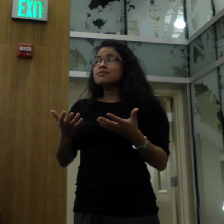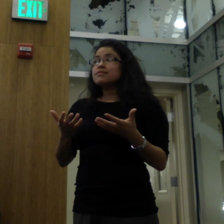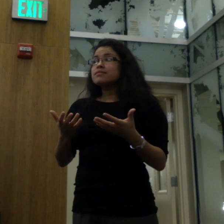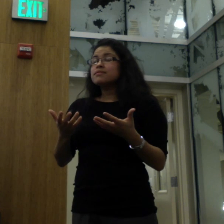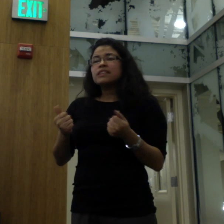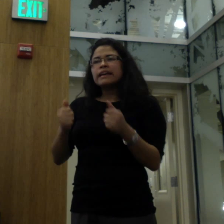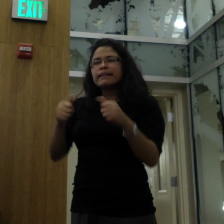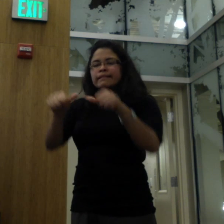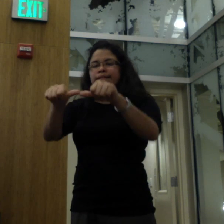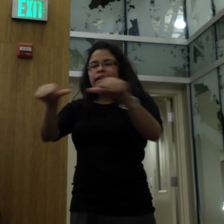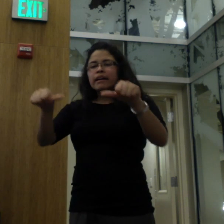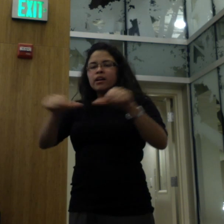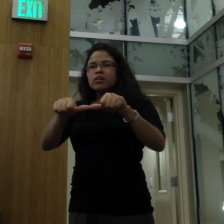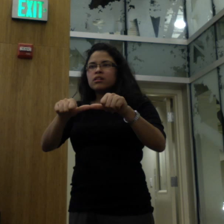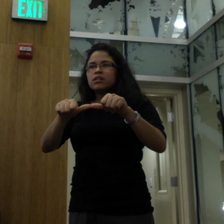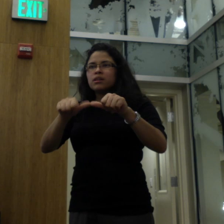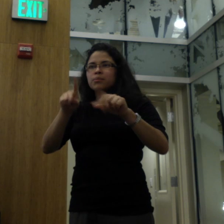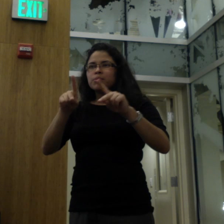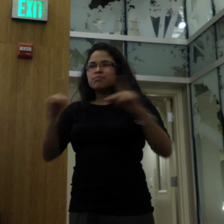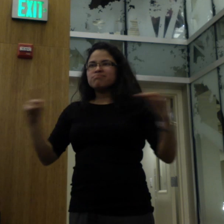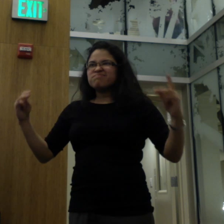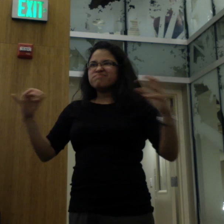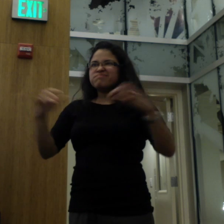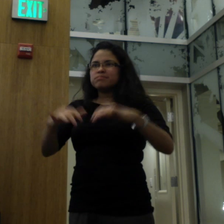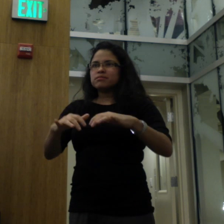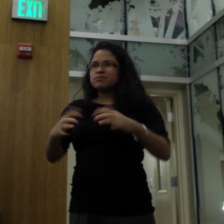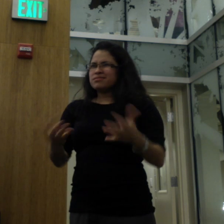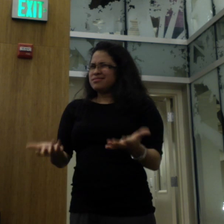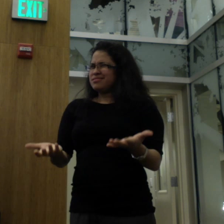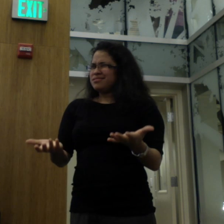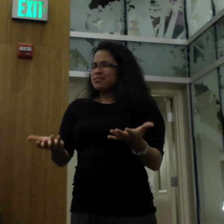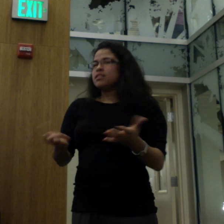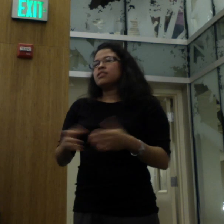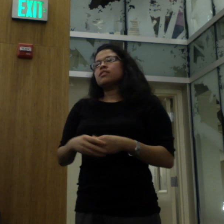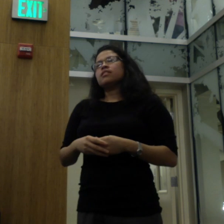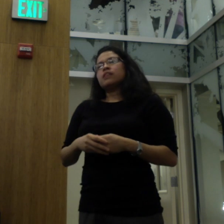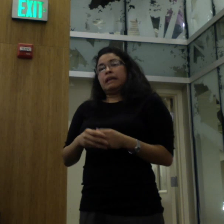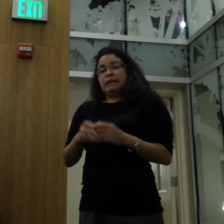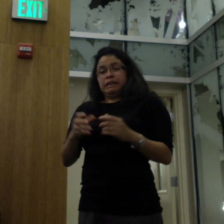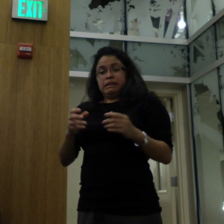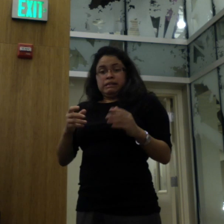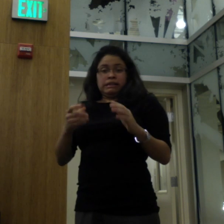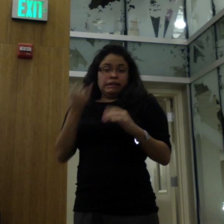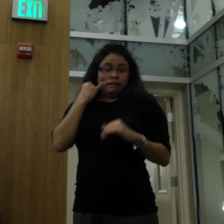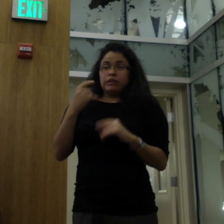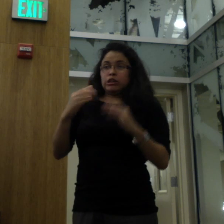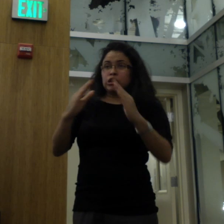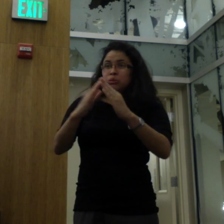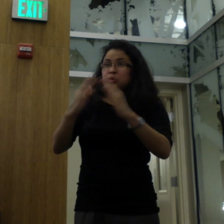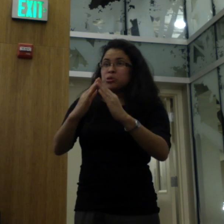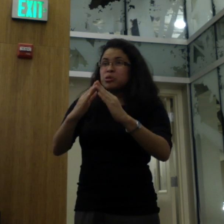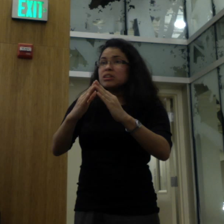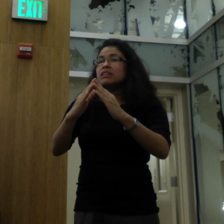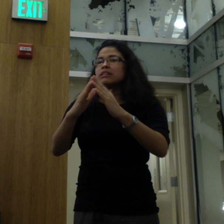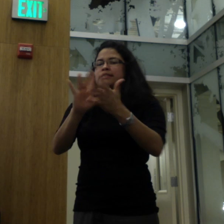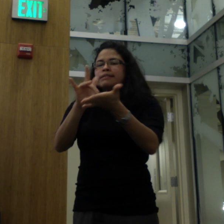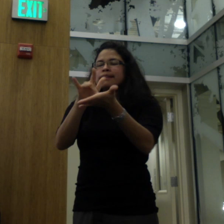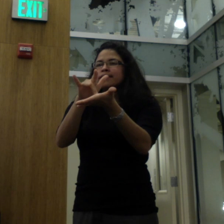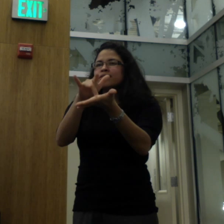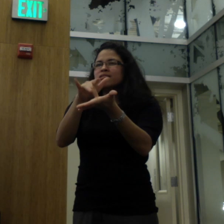an area where there are a lot of people? You know, if there's like a community